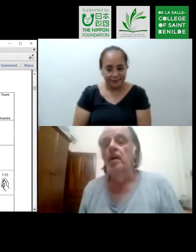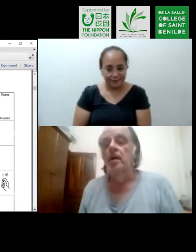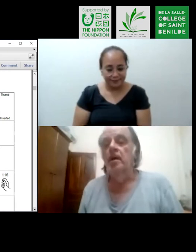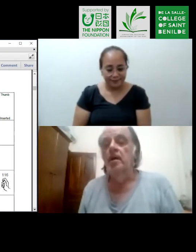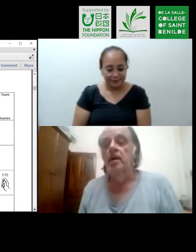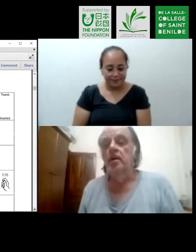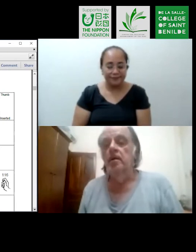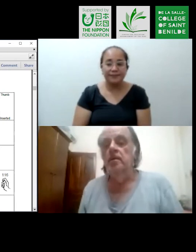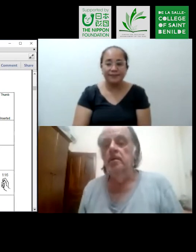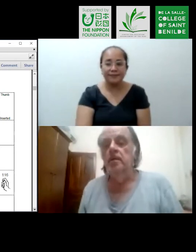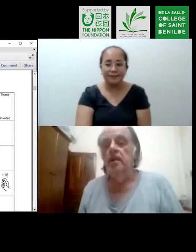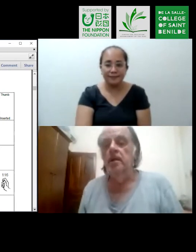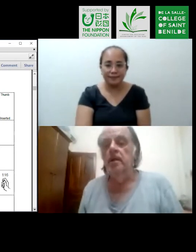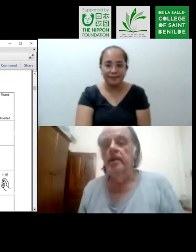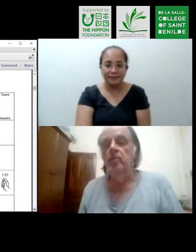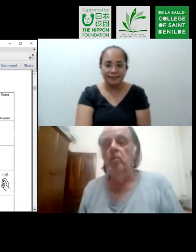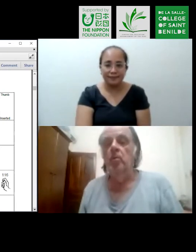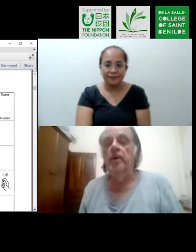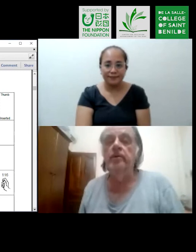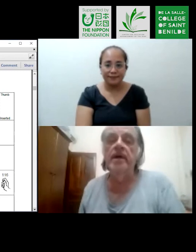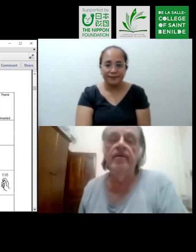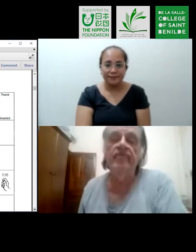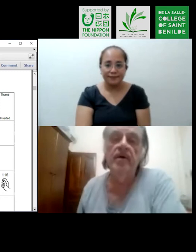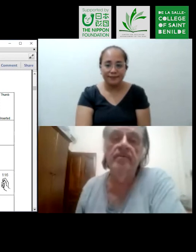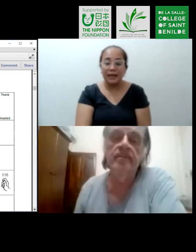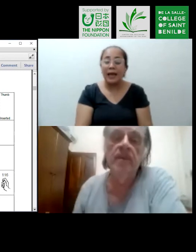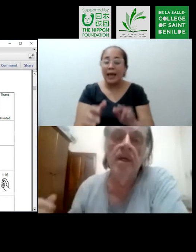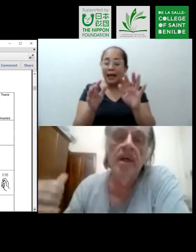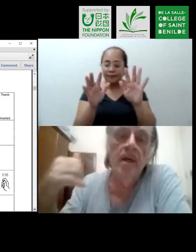Yes, understood. Yeah, and when you have,